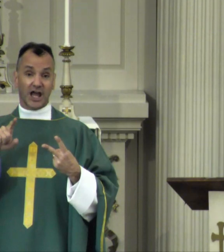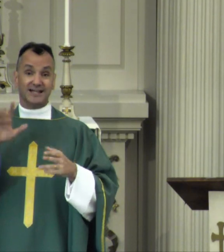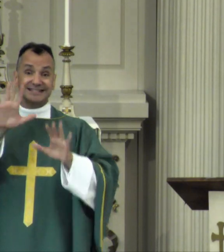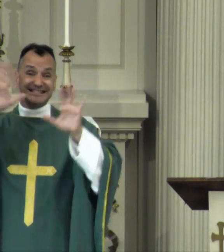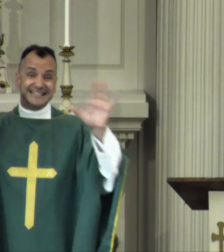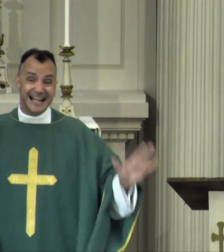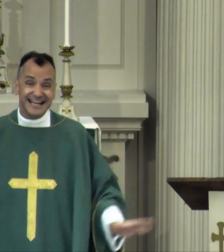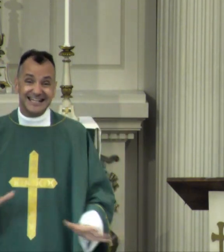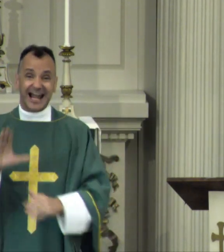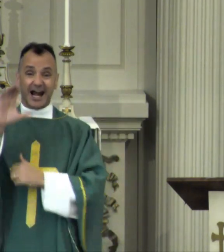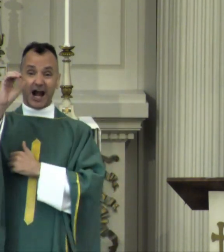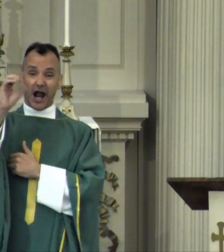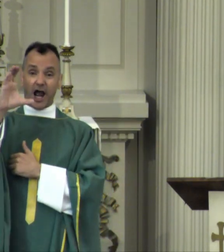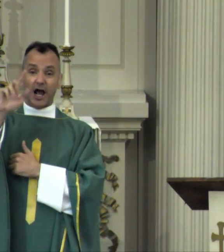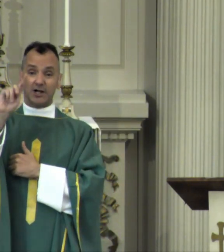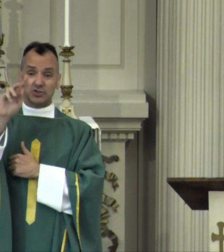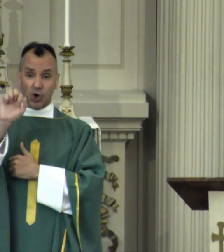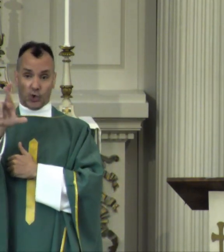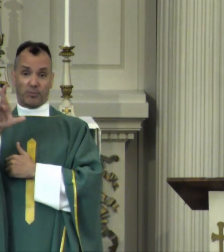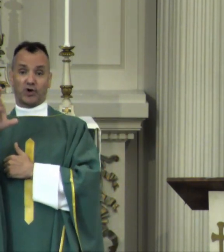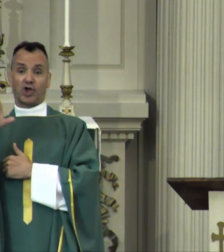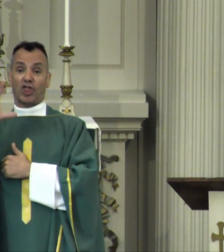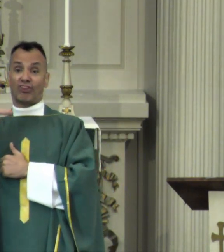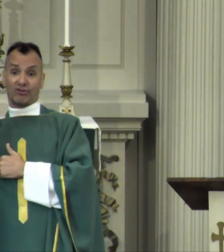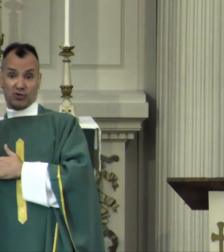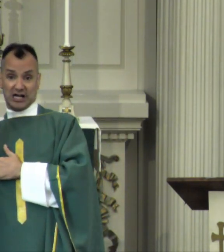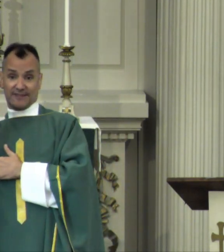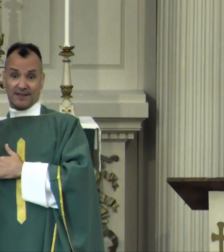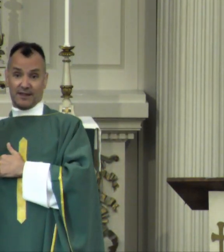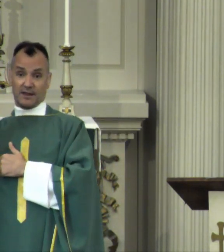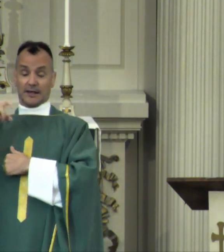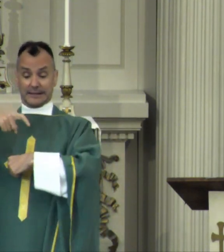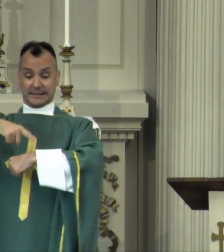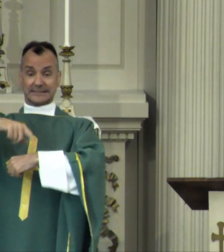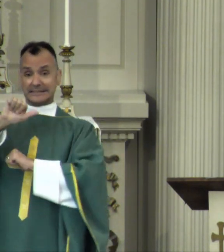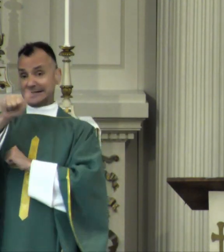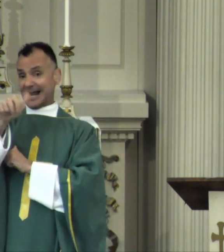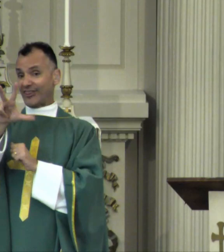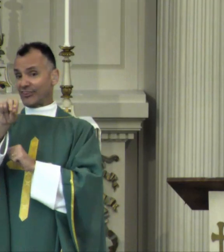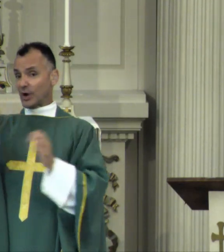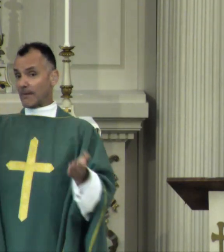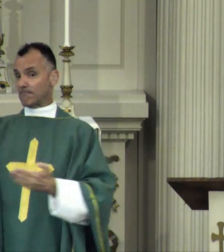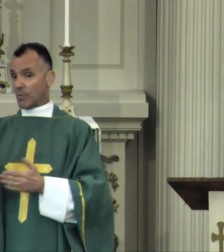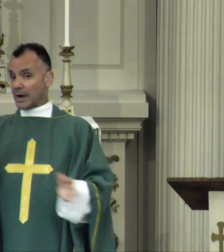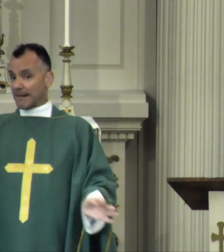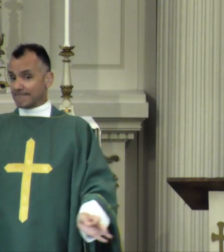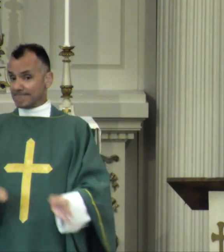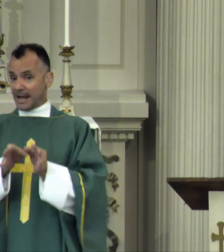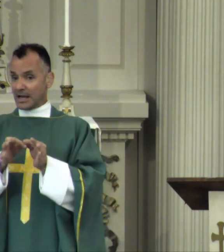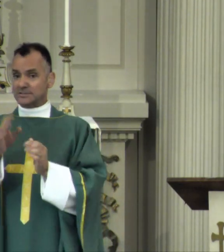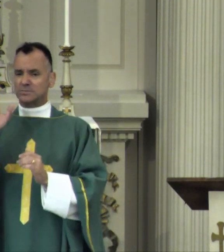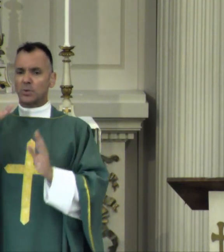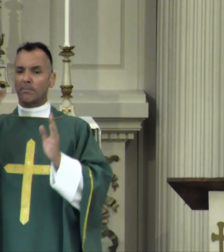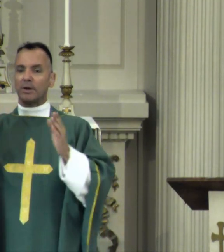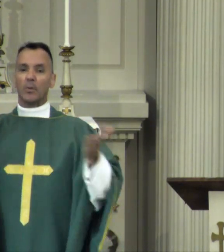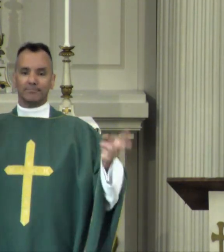Another announcement is Sunday, October 30th at 10:30 in the